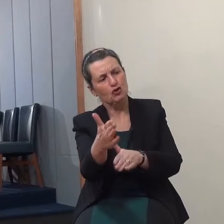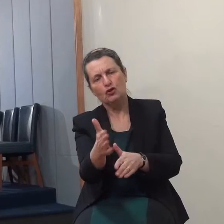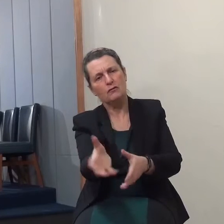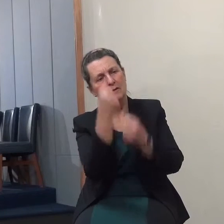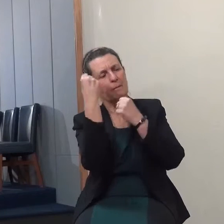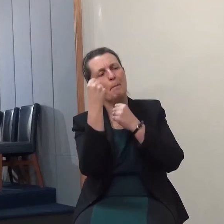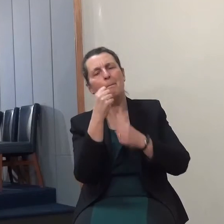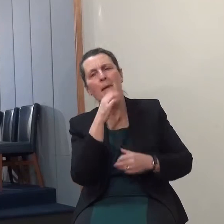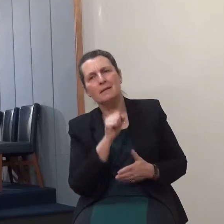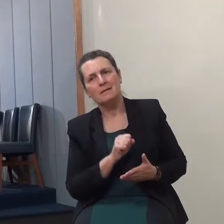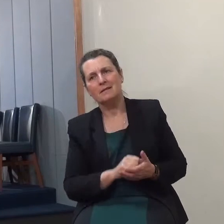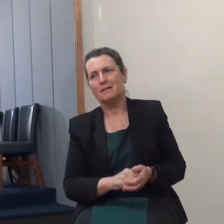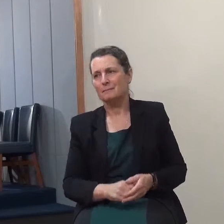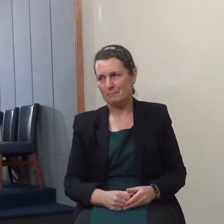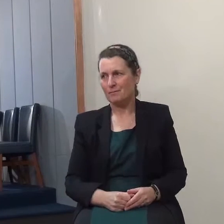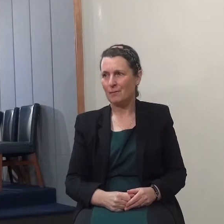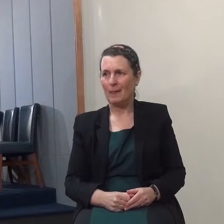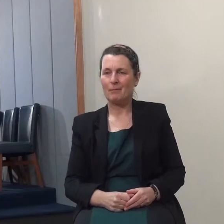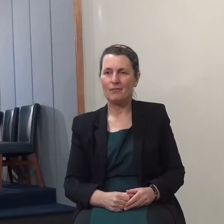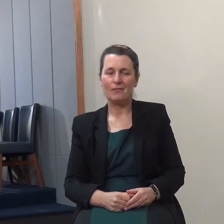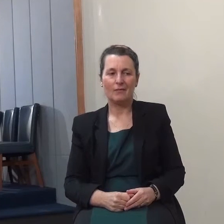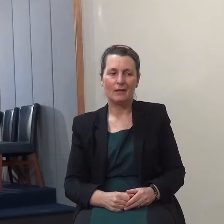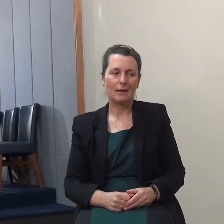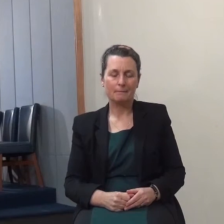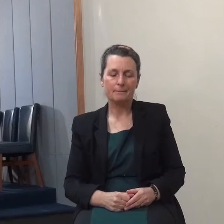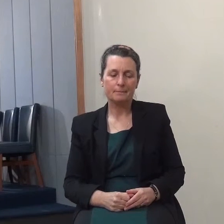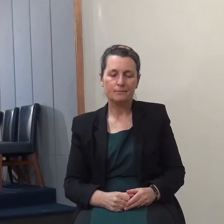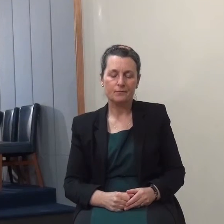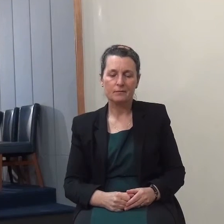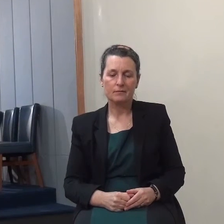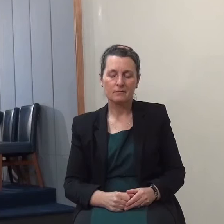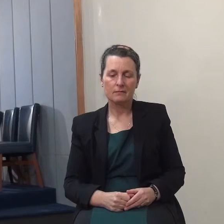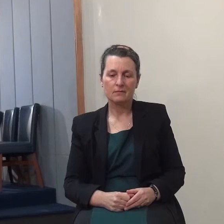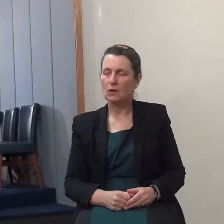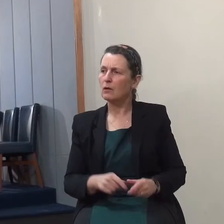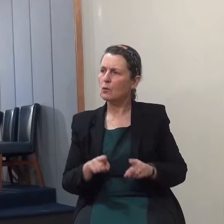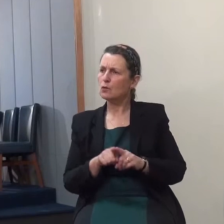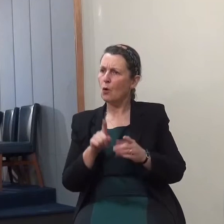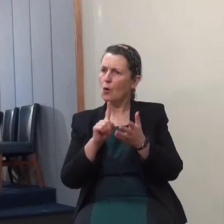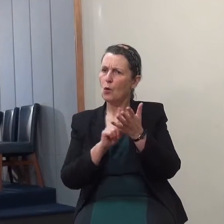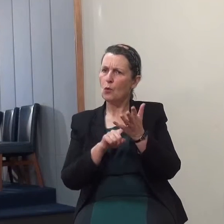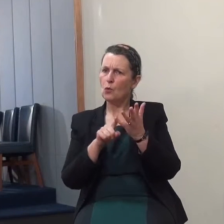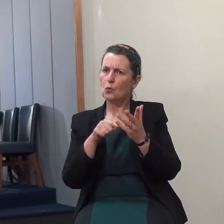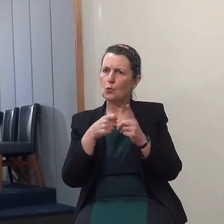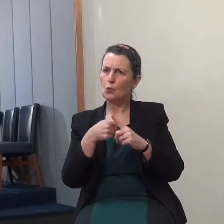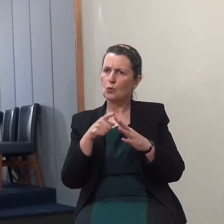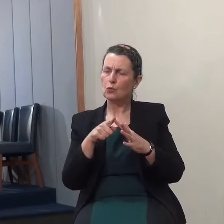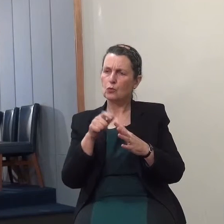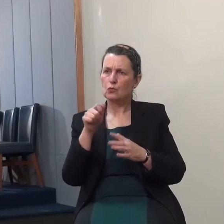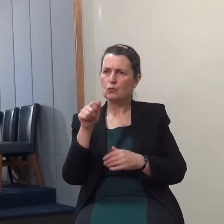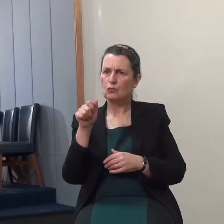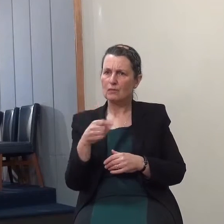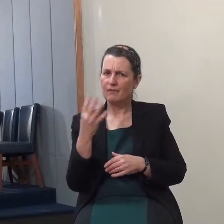later, because it appears, as we read the Gospel of Luke in chapter 4, that even at this stage,